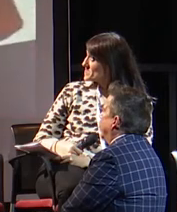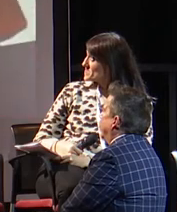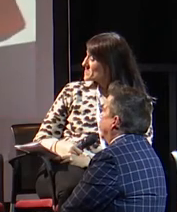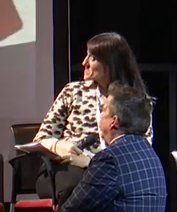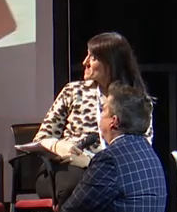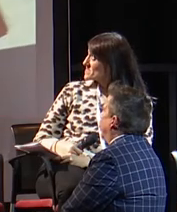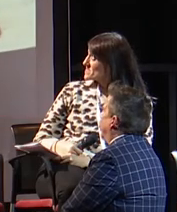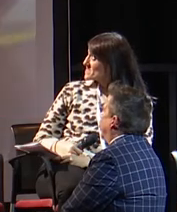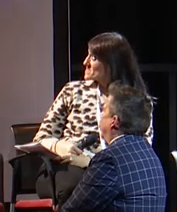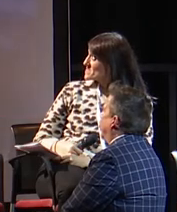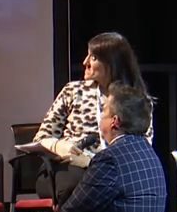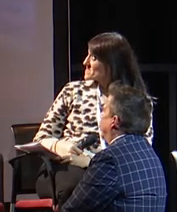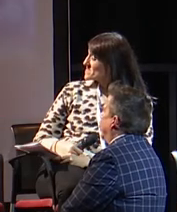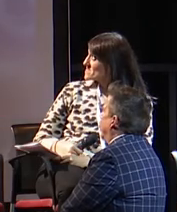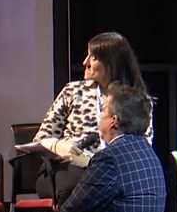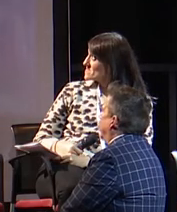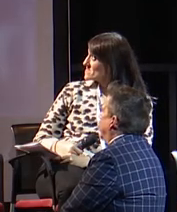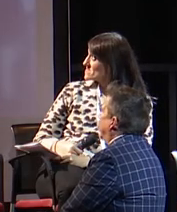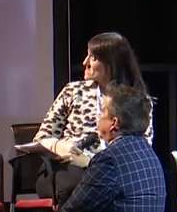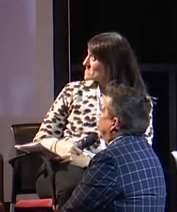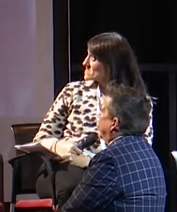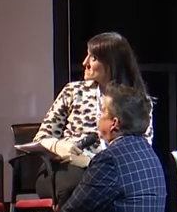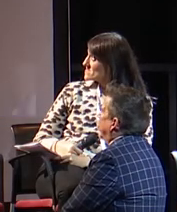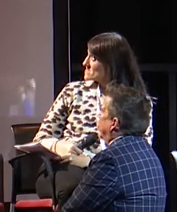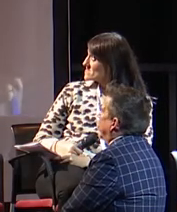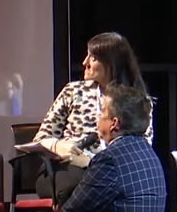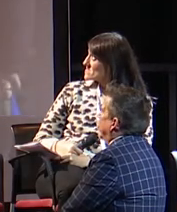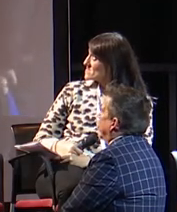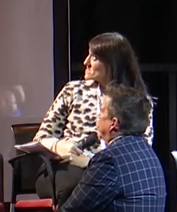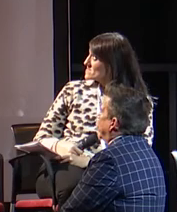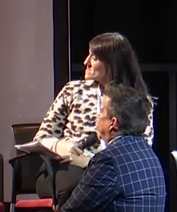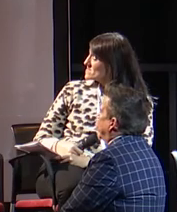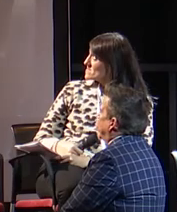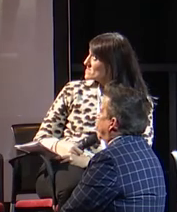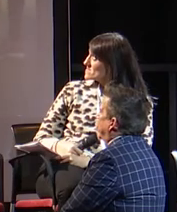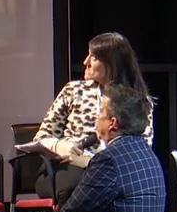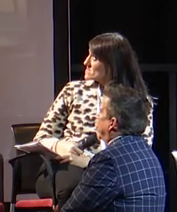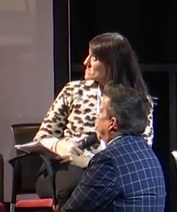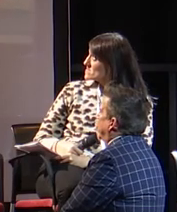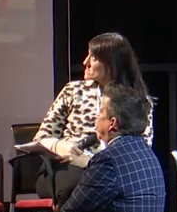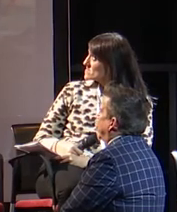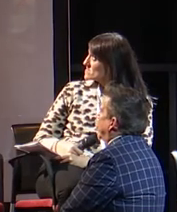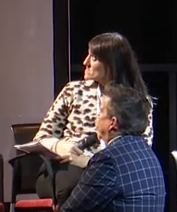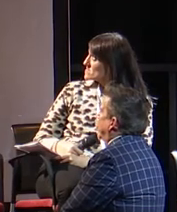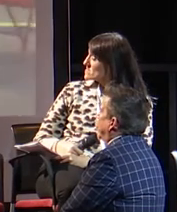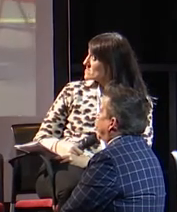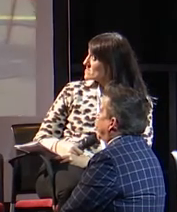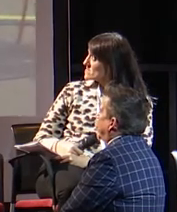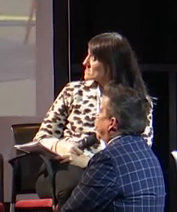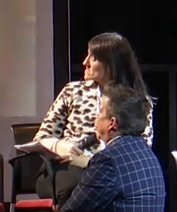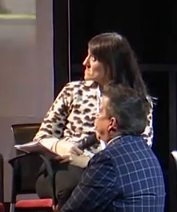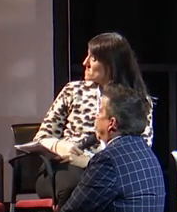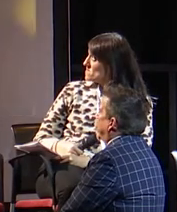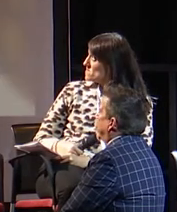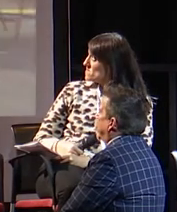We invite the public to listen to a story or take part in a story about how the bridge came to be this way. It's